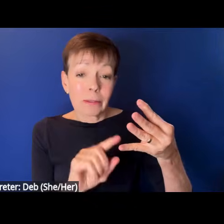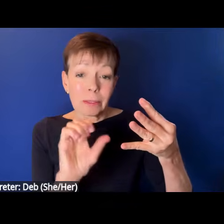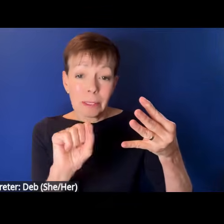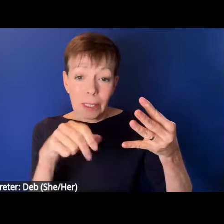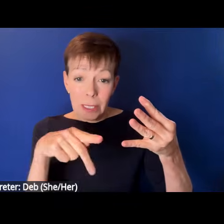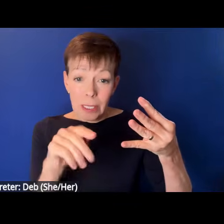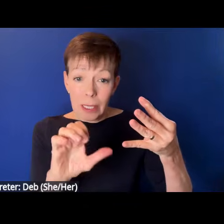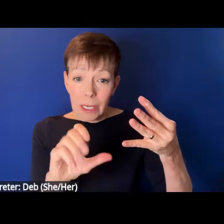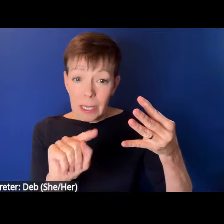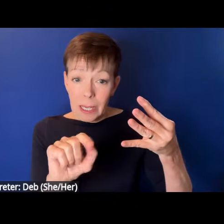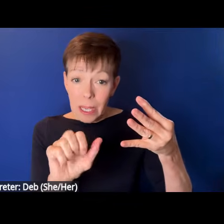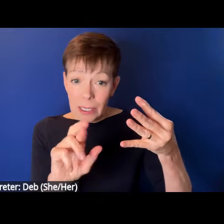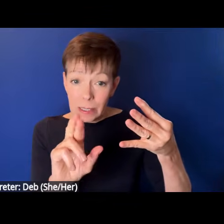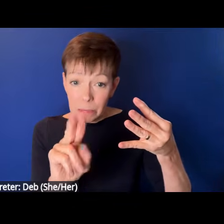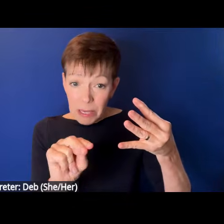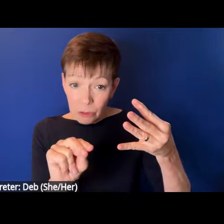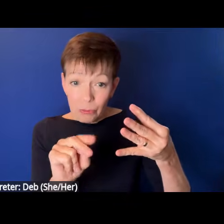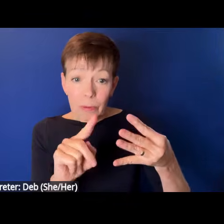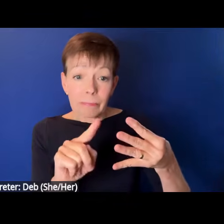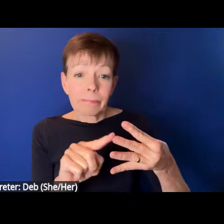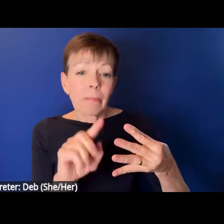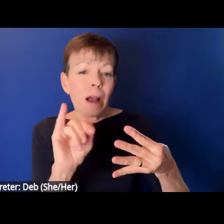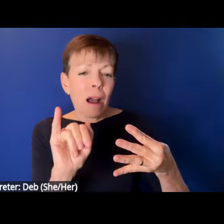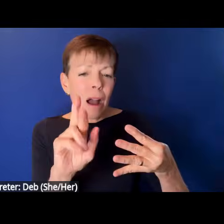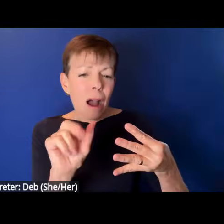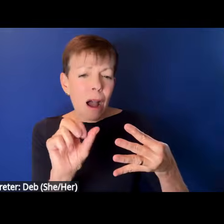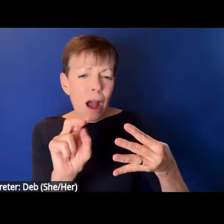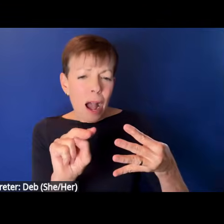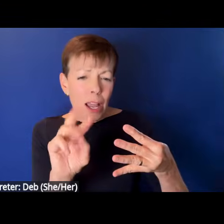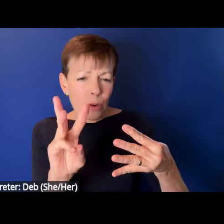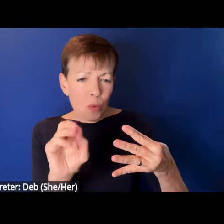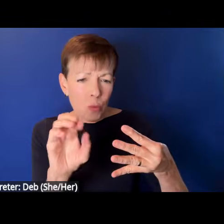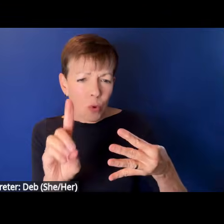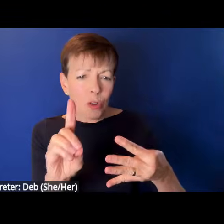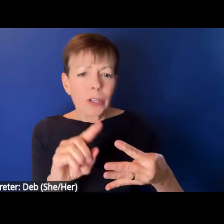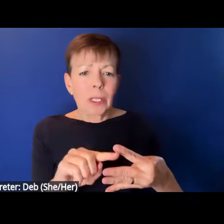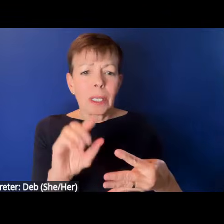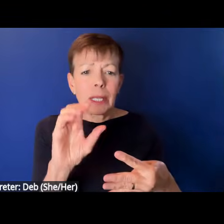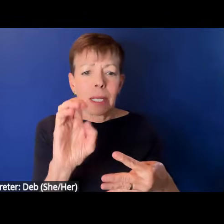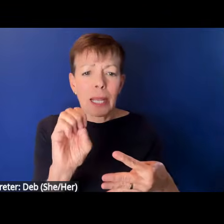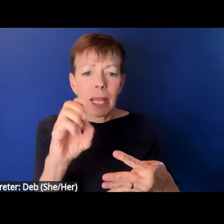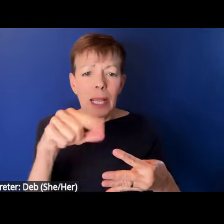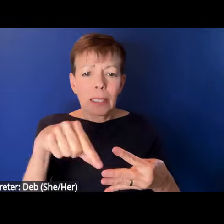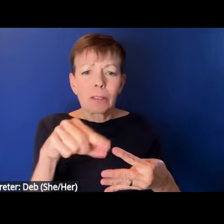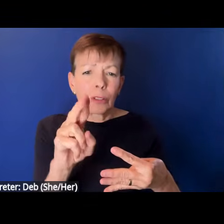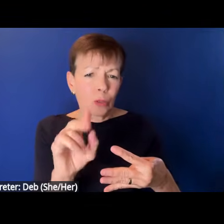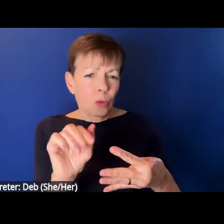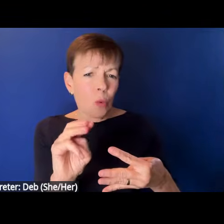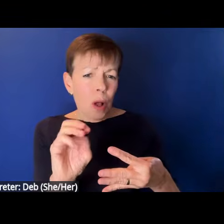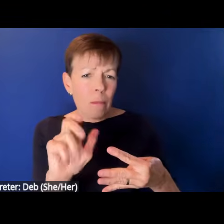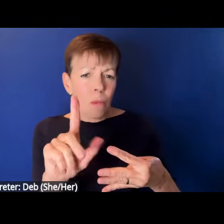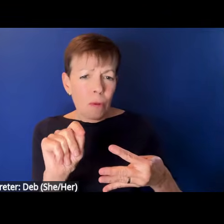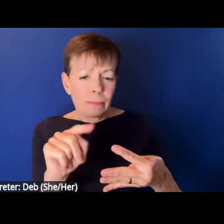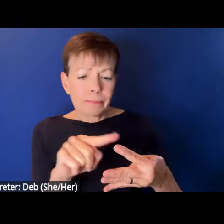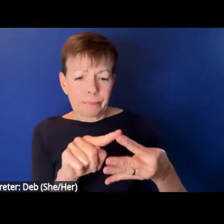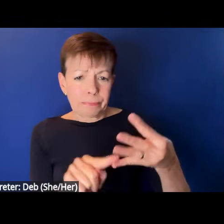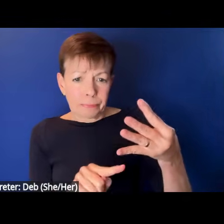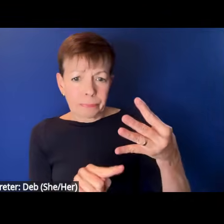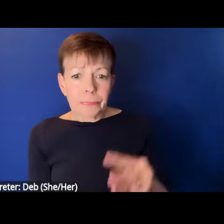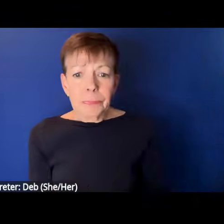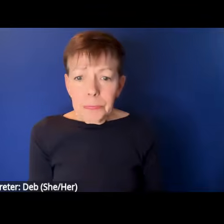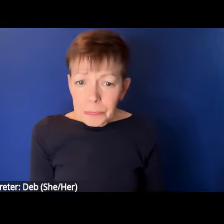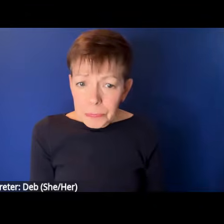have assigned consultation that happened, what could happen to backup regarding their fees for the next year. You will see that